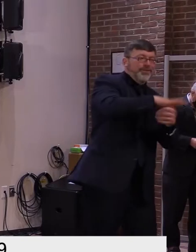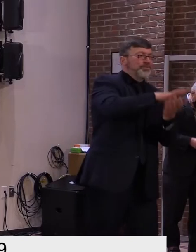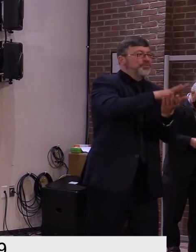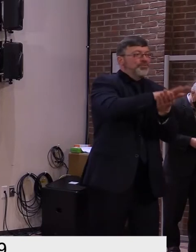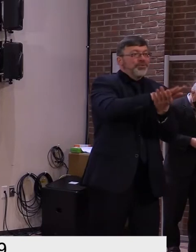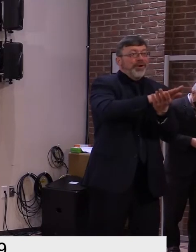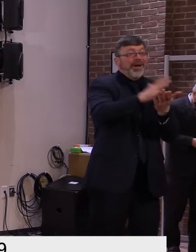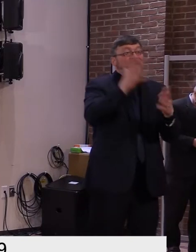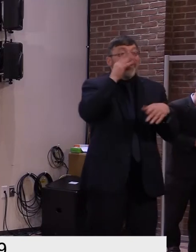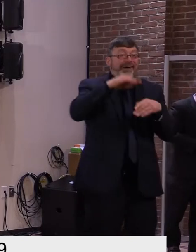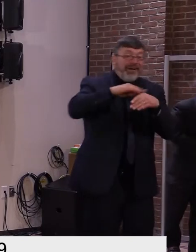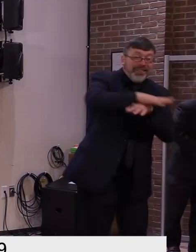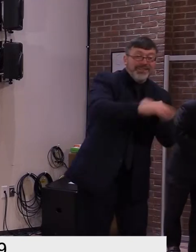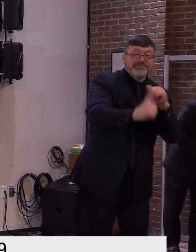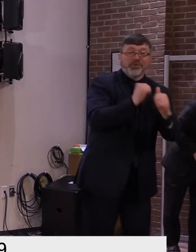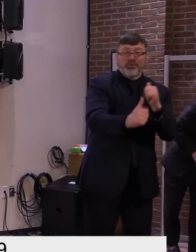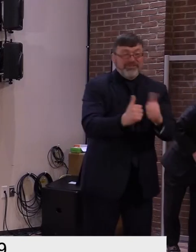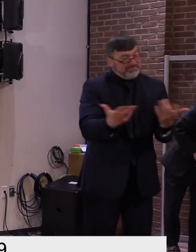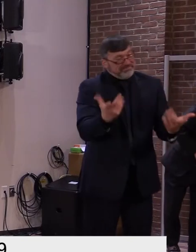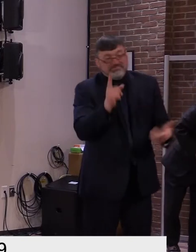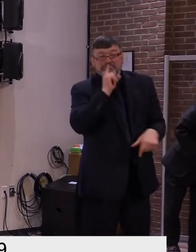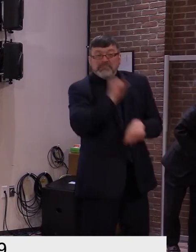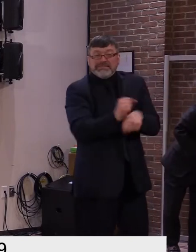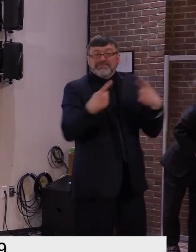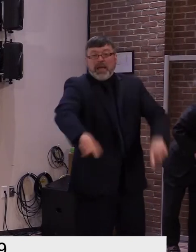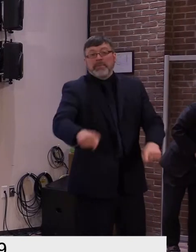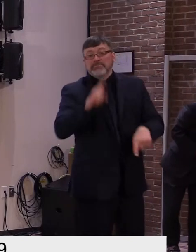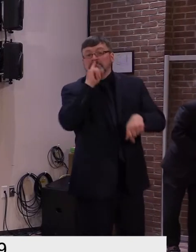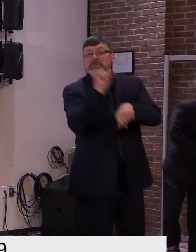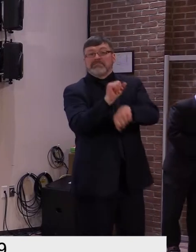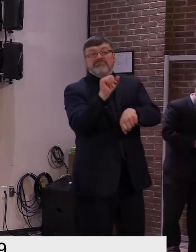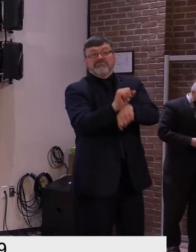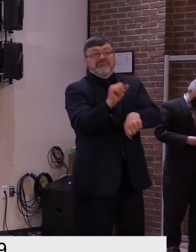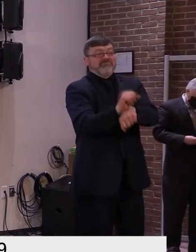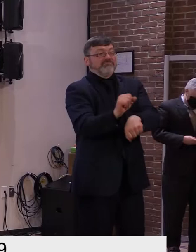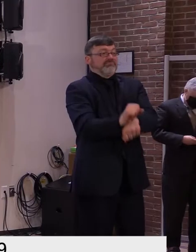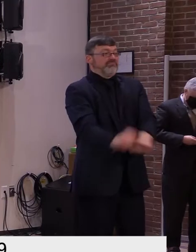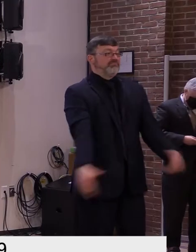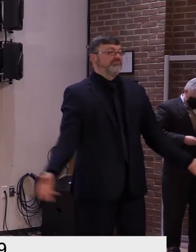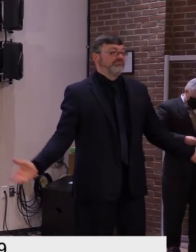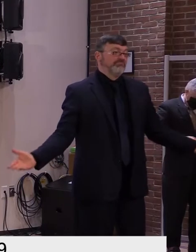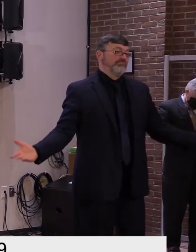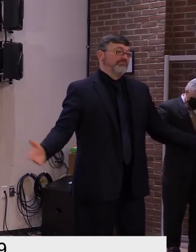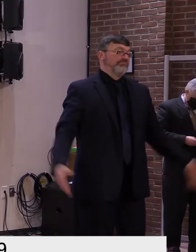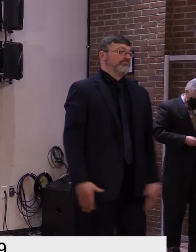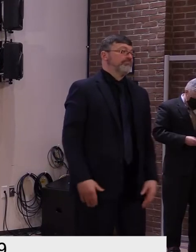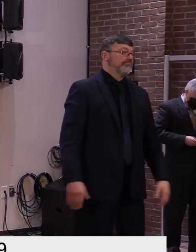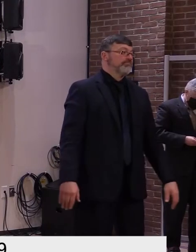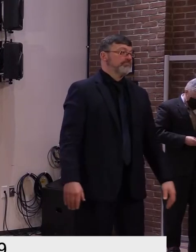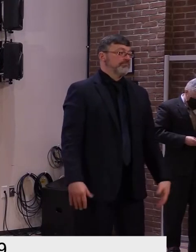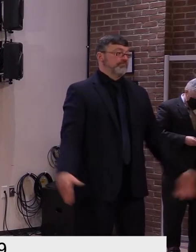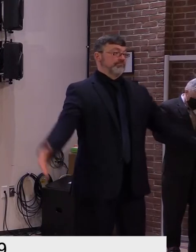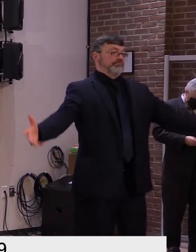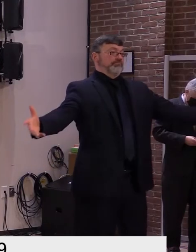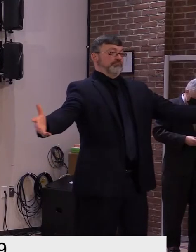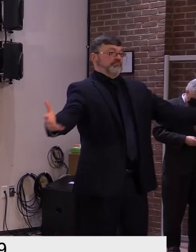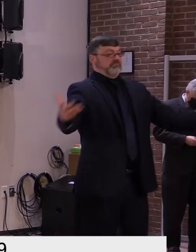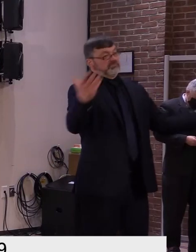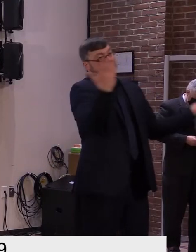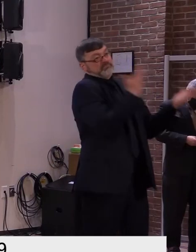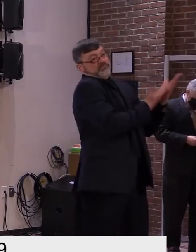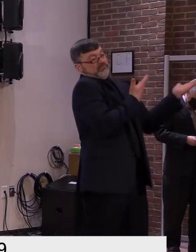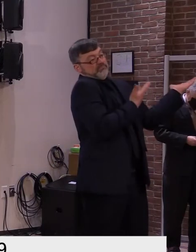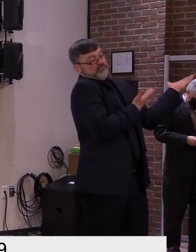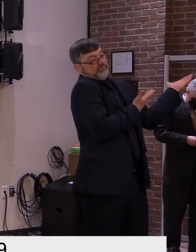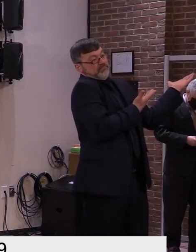potentially transmission across to another team. So that's the only time we've seen that in